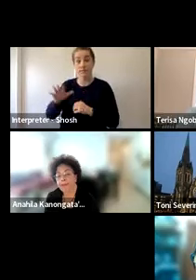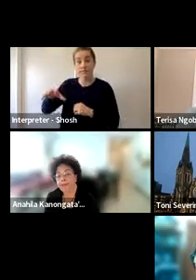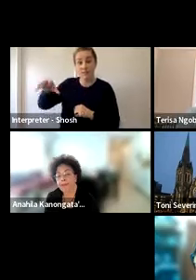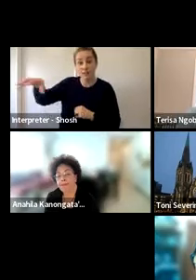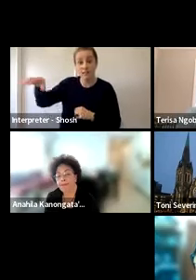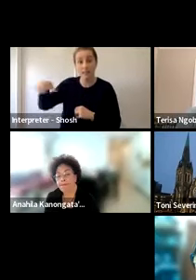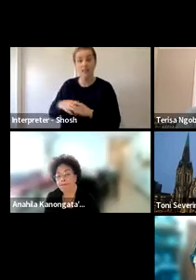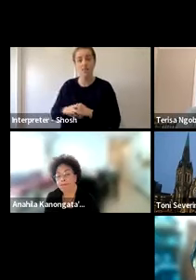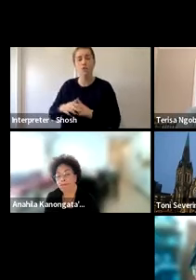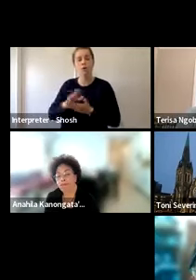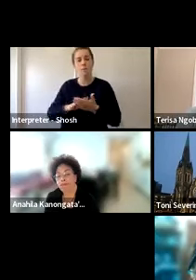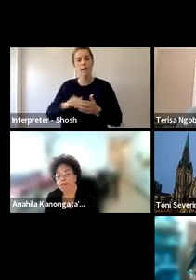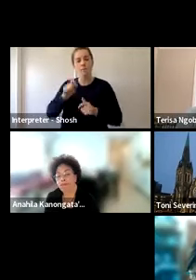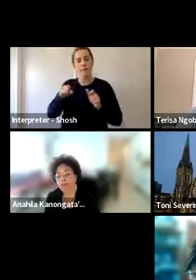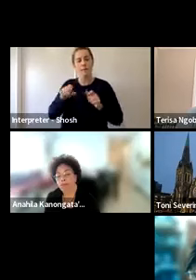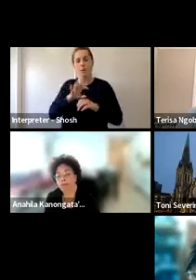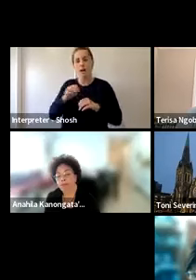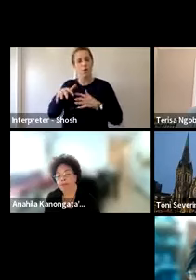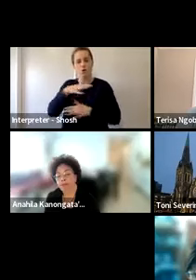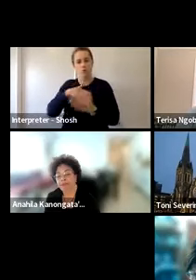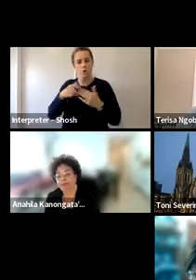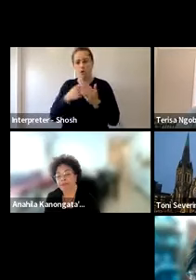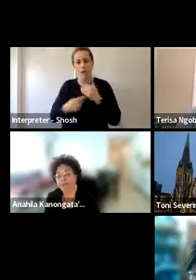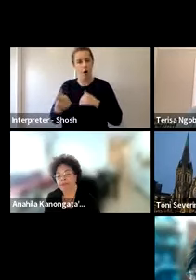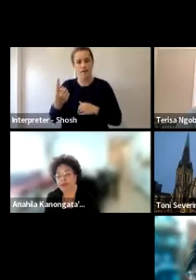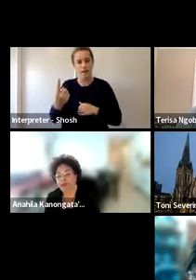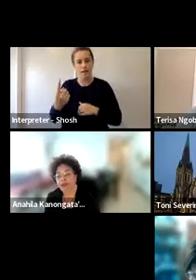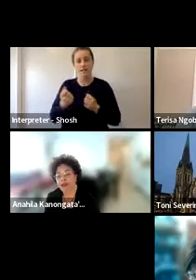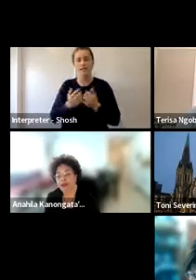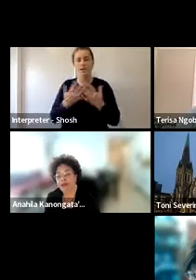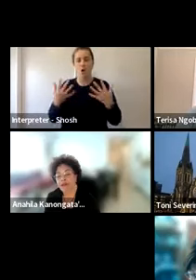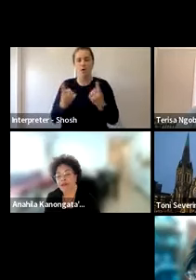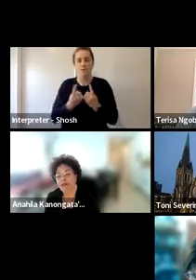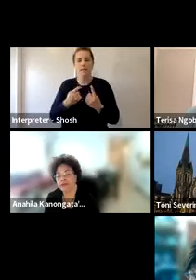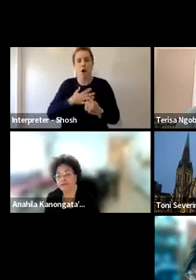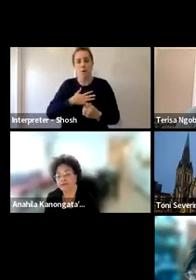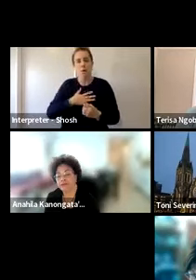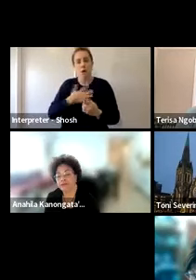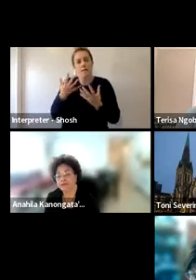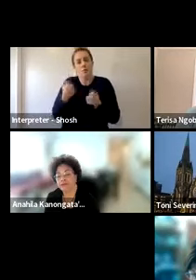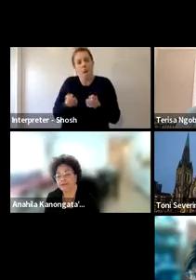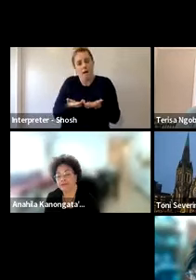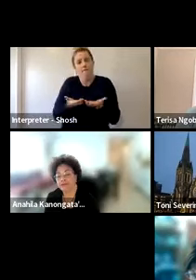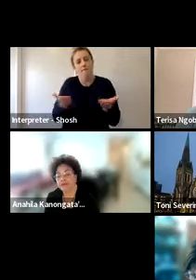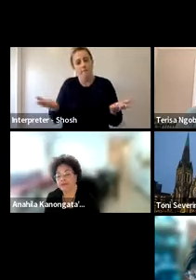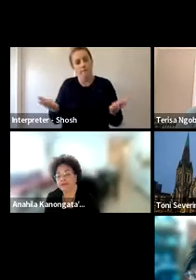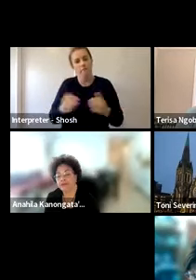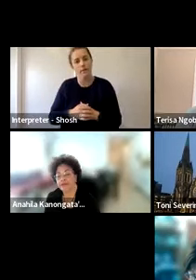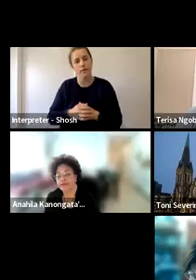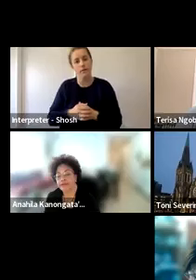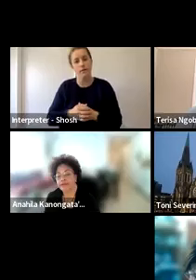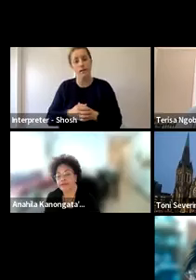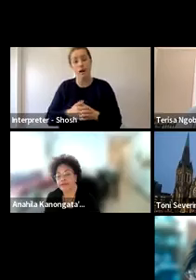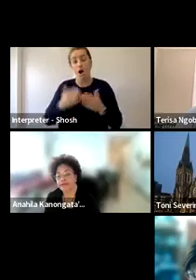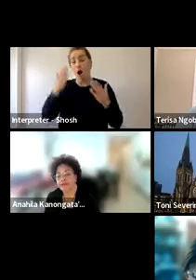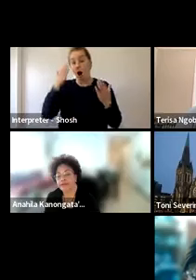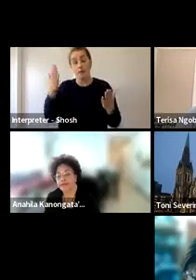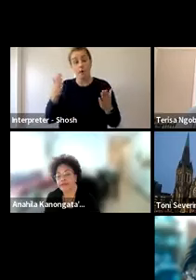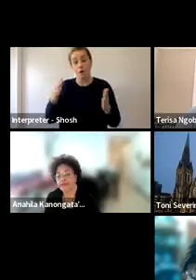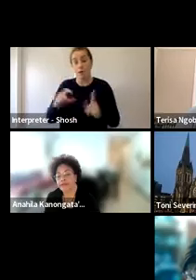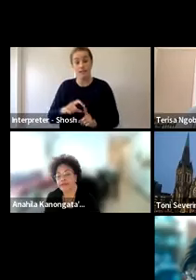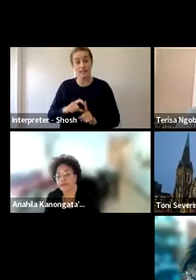that my people also aren't socially isolated. There are lots of things that I would like them to have. So I don't know, it's